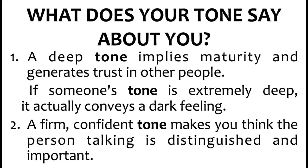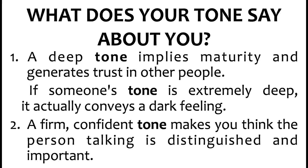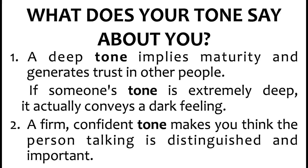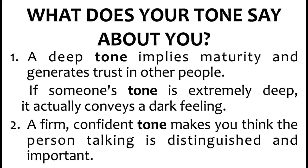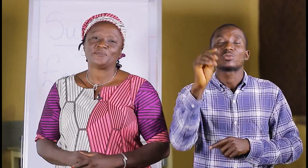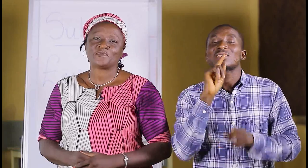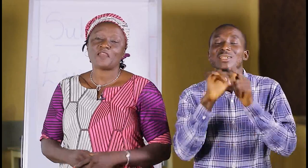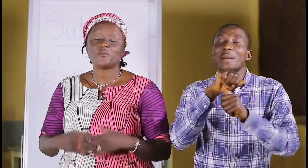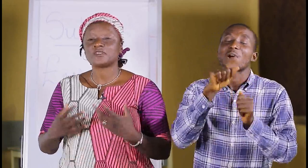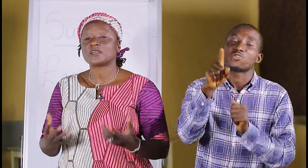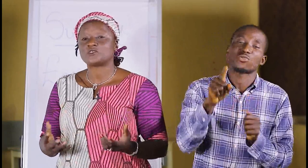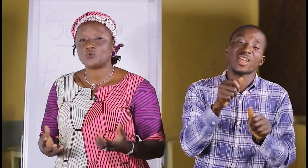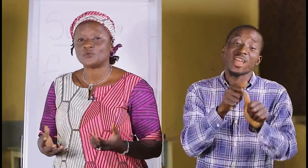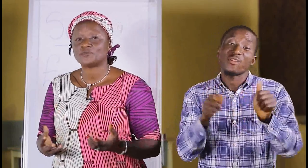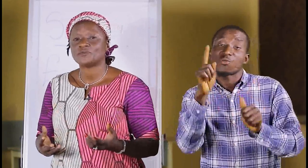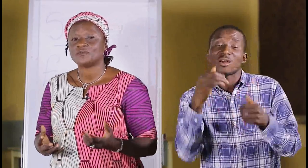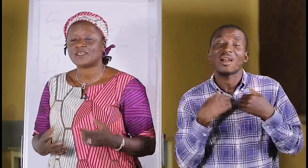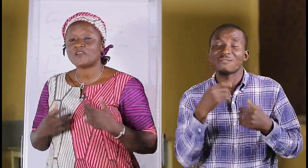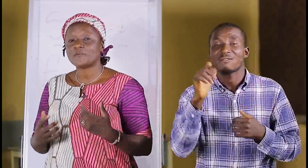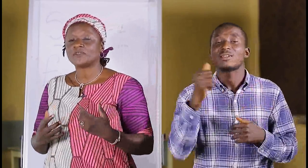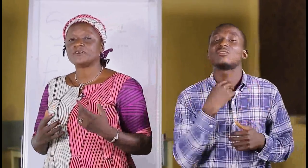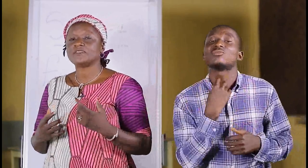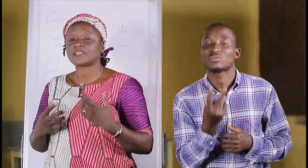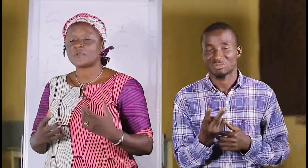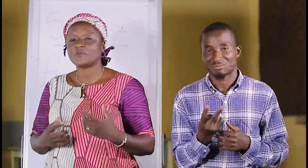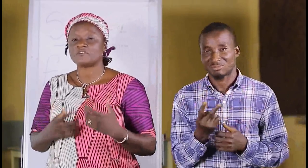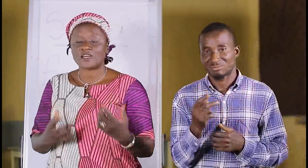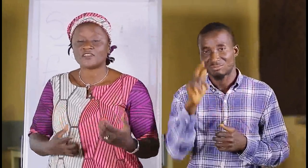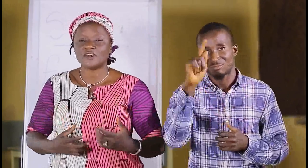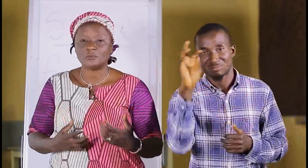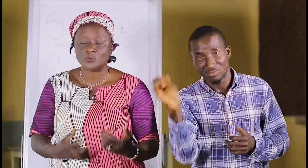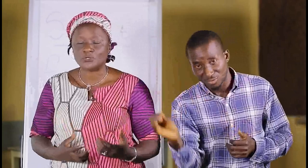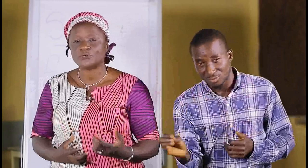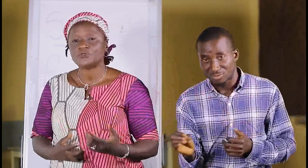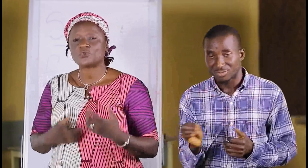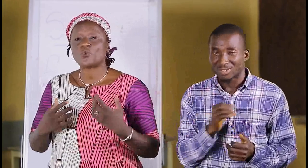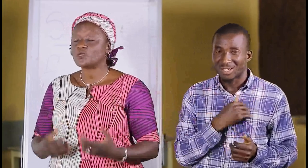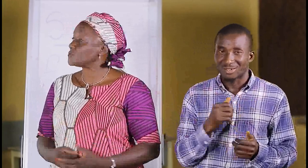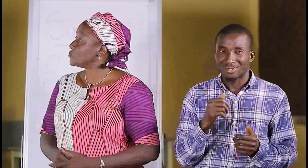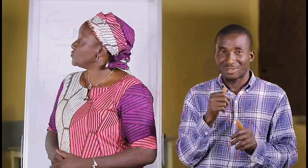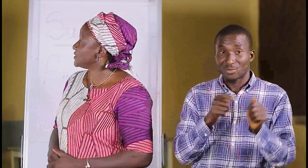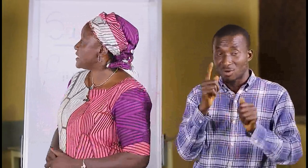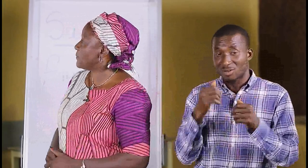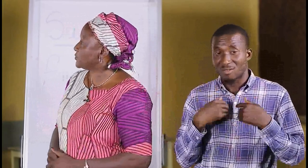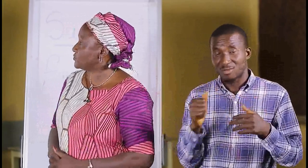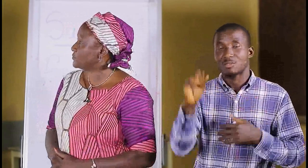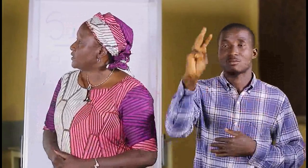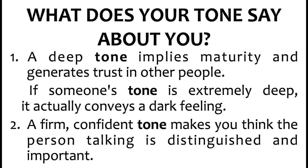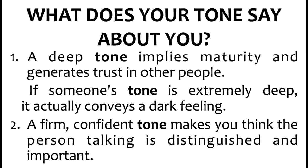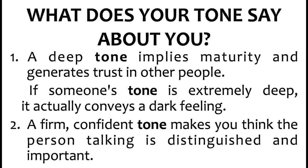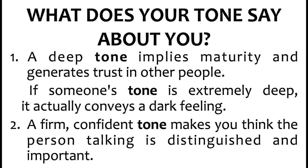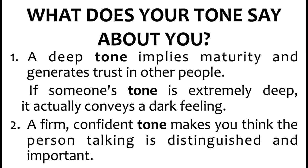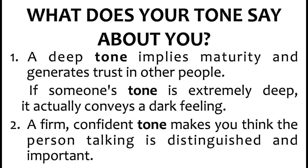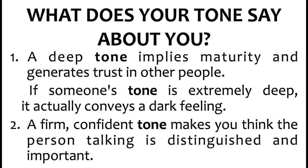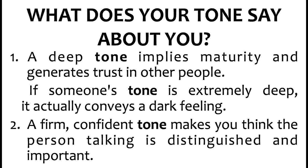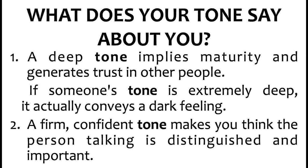you? Everybody has a tone, and everybody is capable of having a mood. So what does your tone say about you?